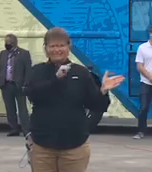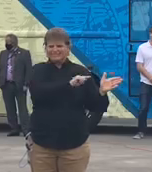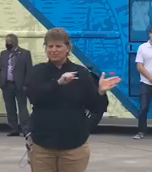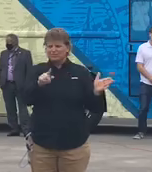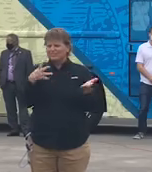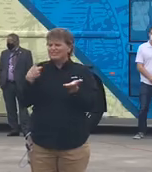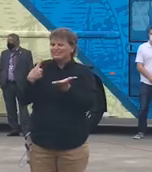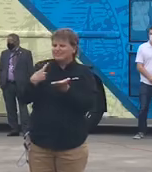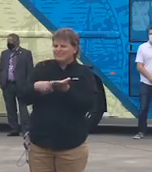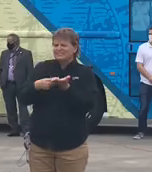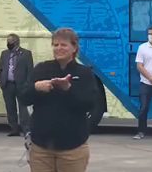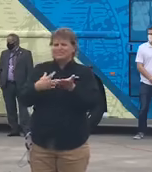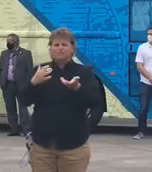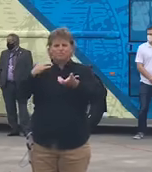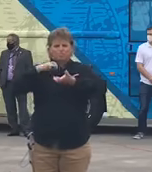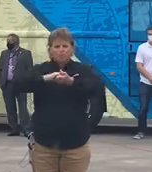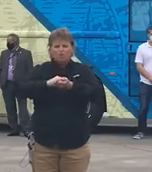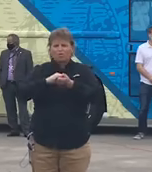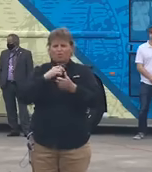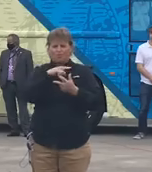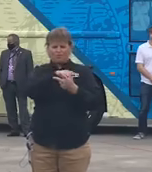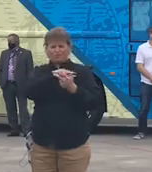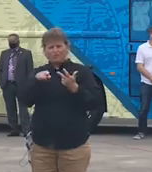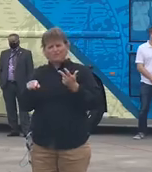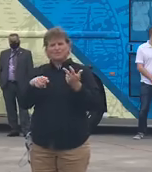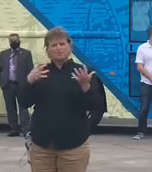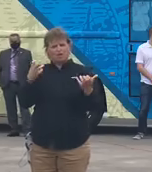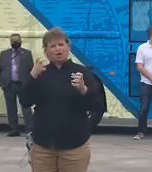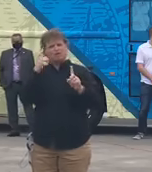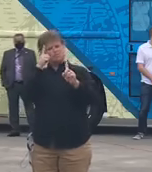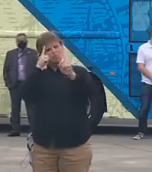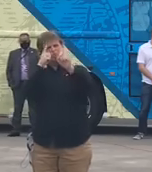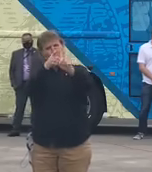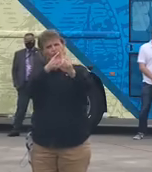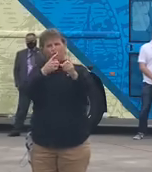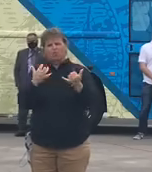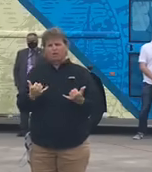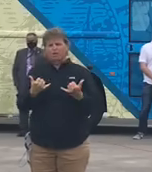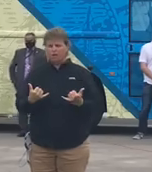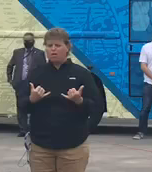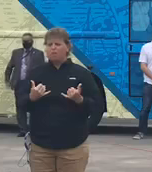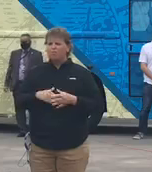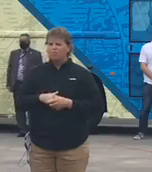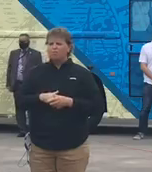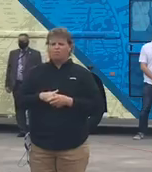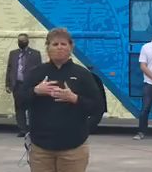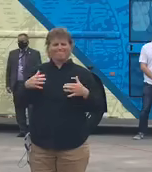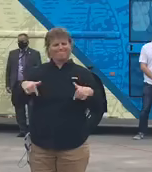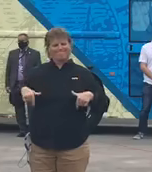want to get there. We're eager to get there, but we're probably not quite ready. And our assessment was,